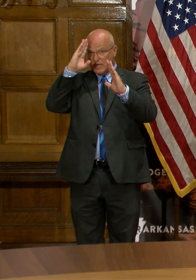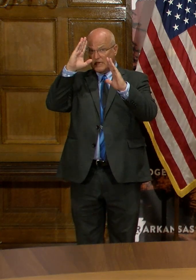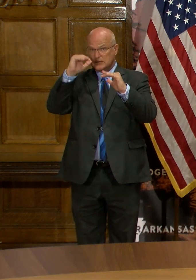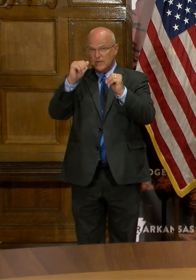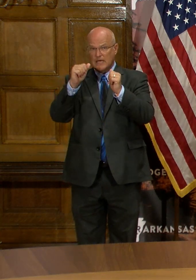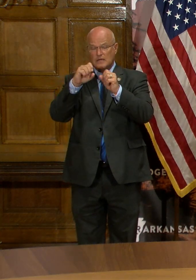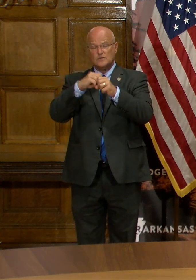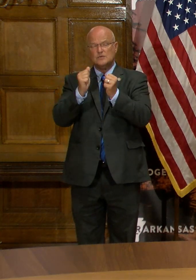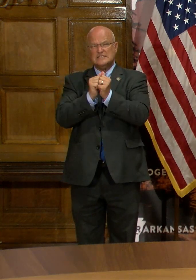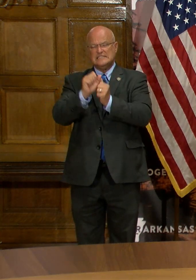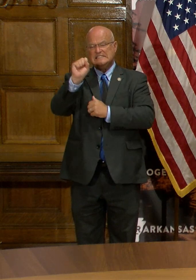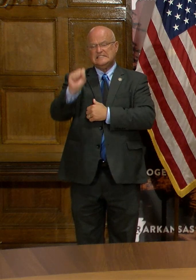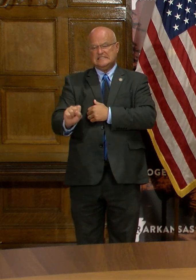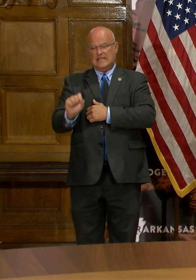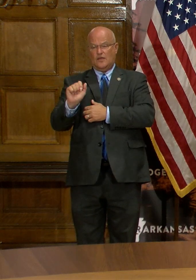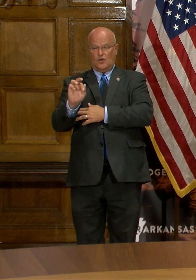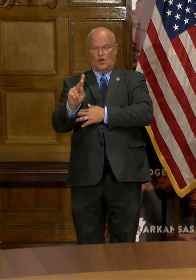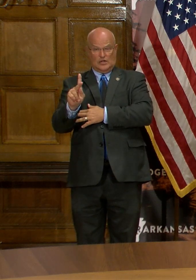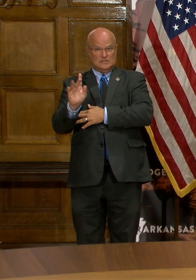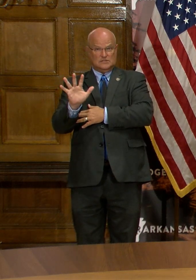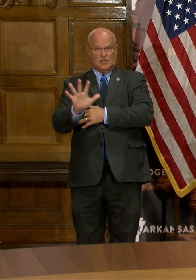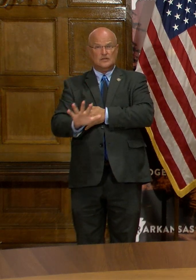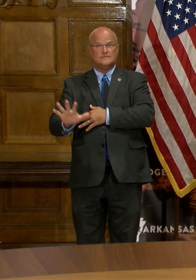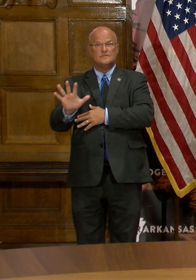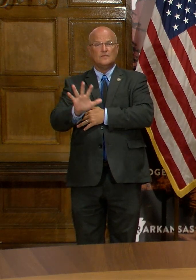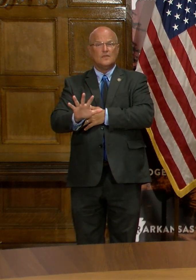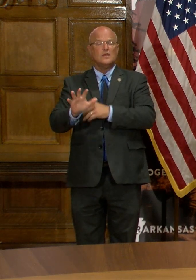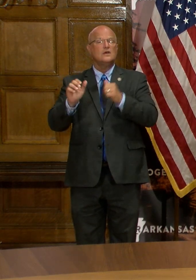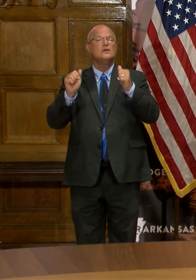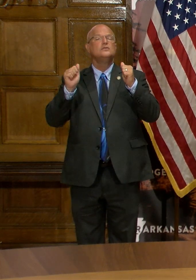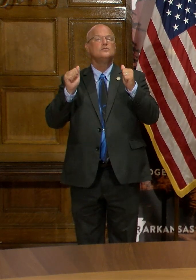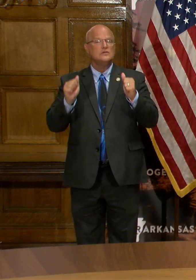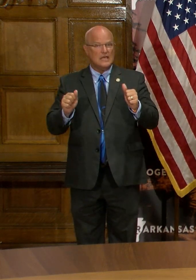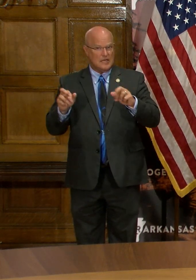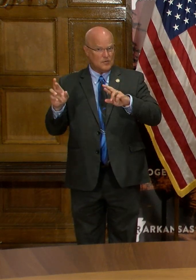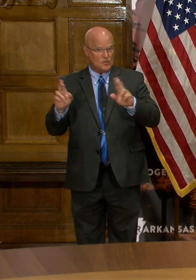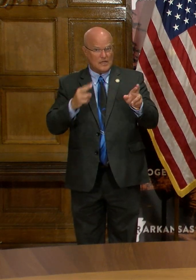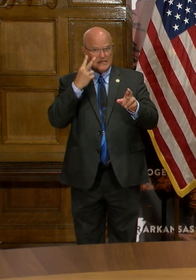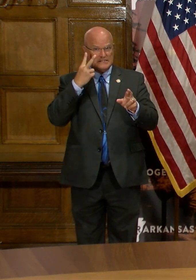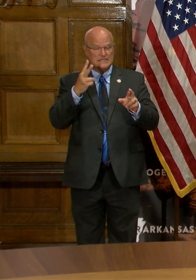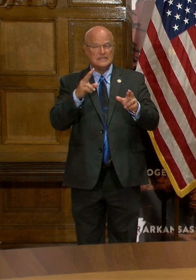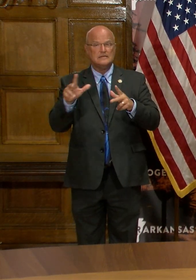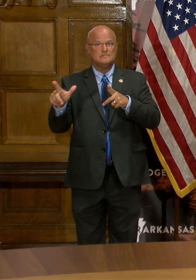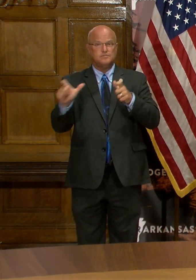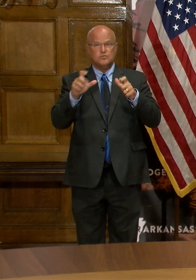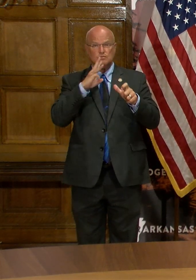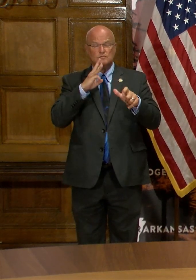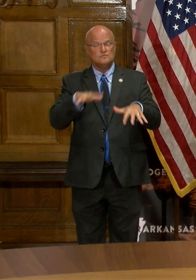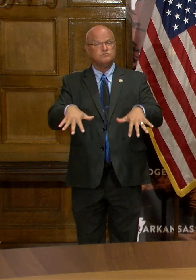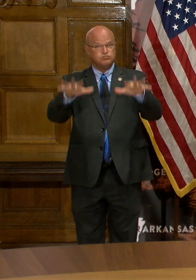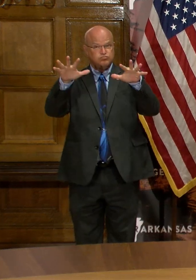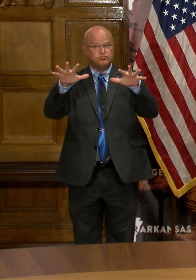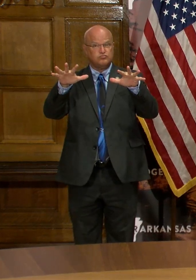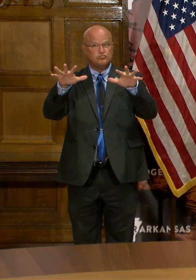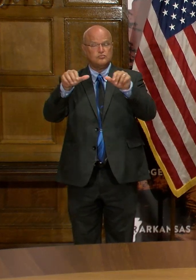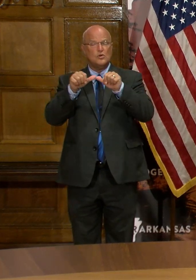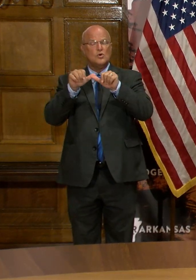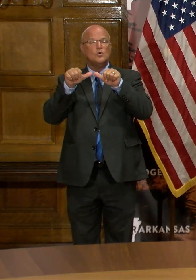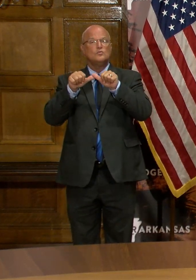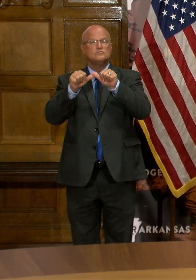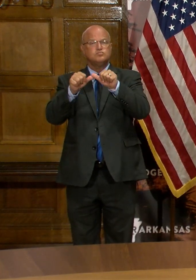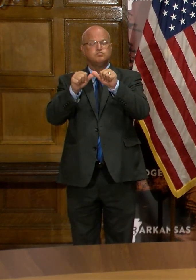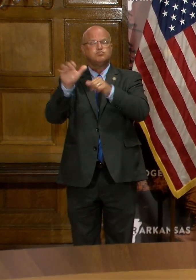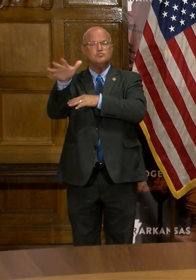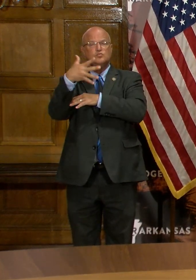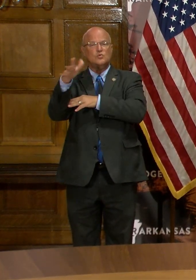in South Arkansas particularly, you can be prepared to see flash flooding, sustained winds